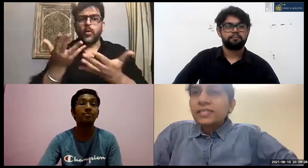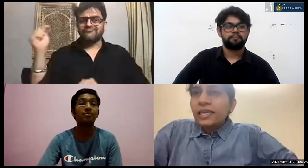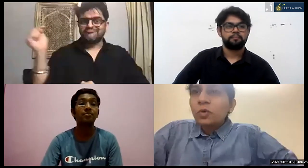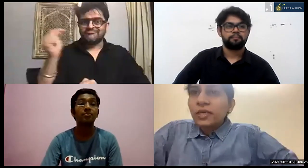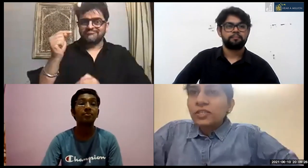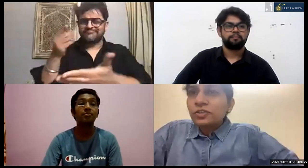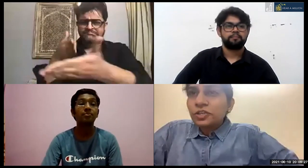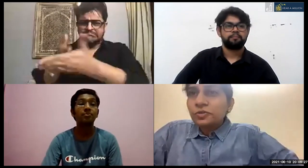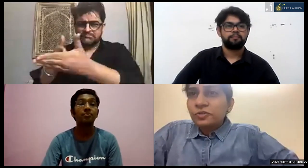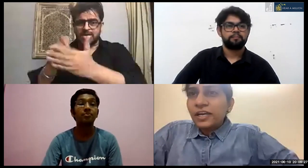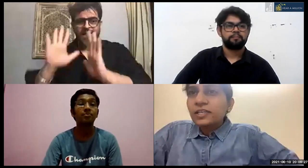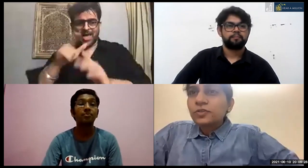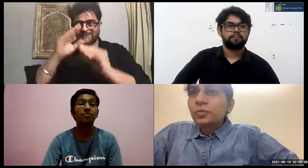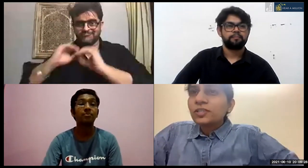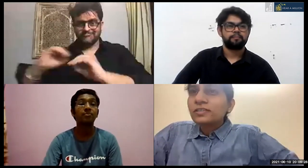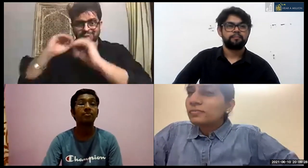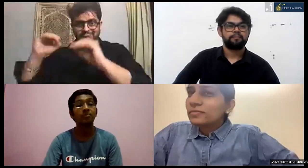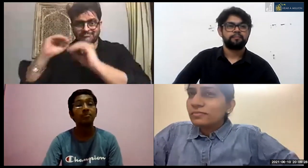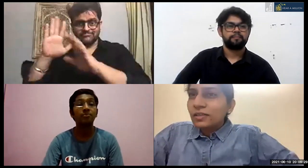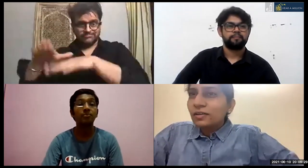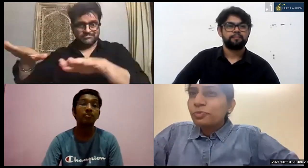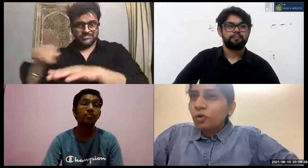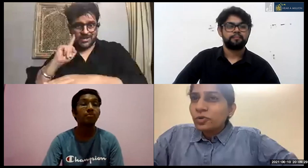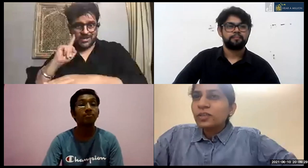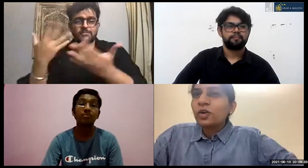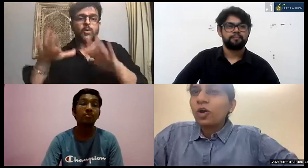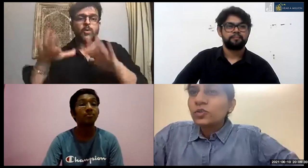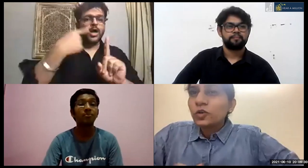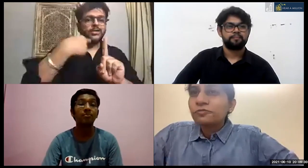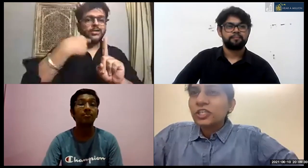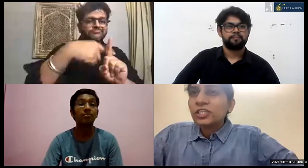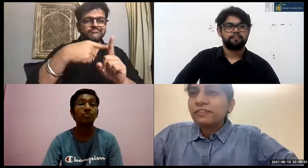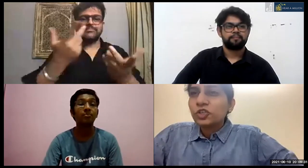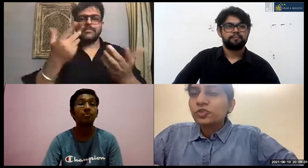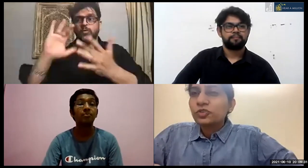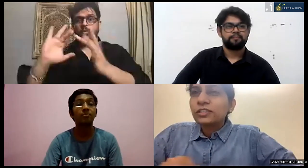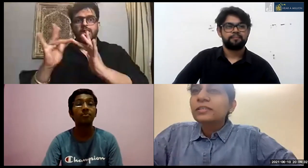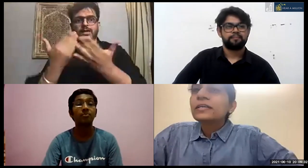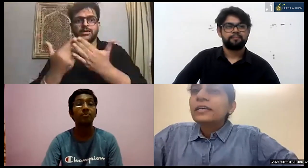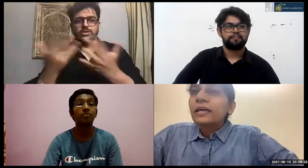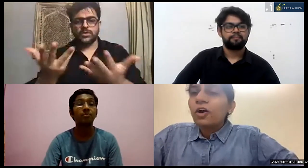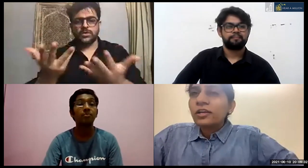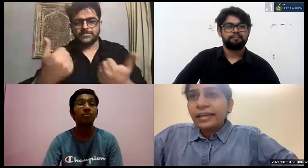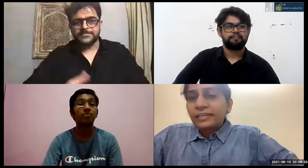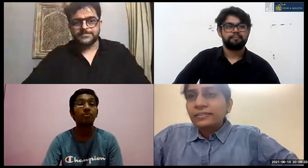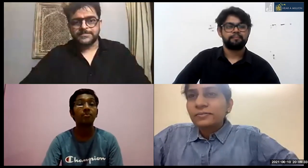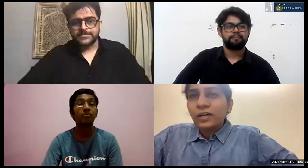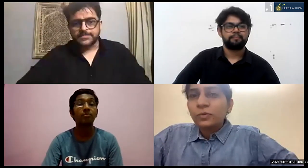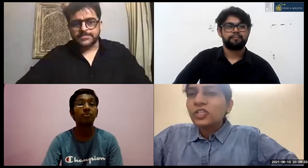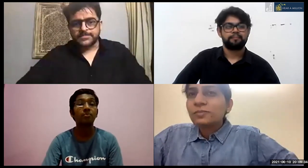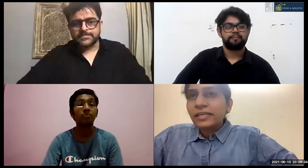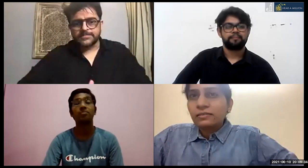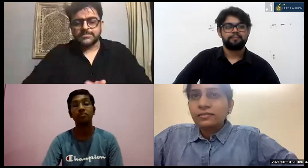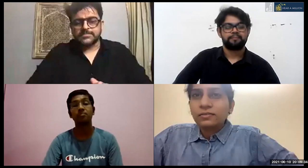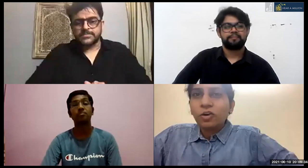So it's the same question to you, right? So what are the pros and cons of teaching deaf children online, right?